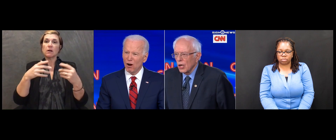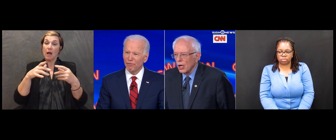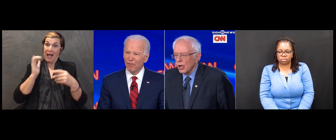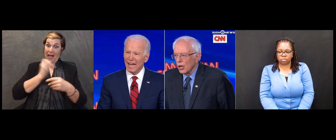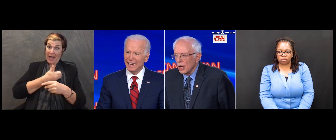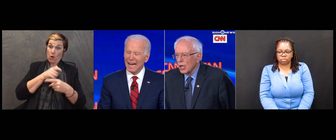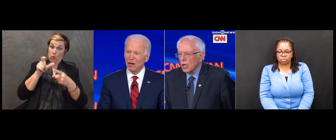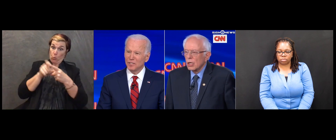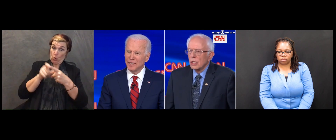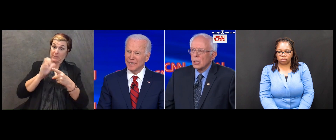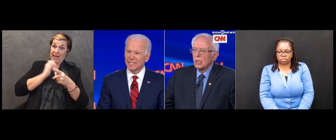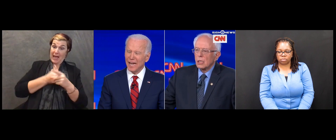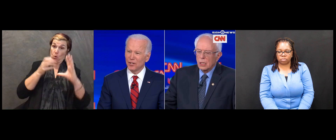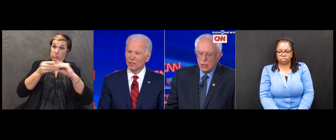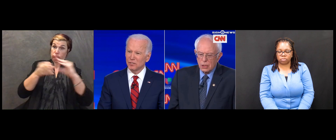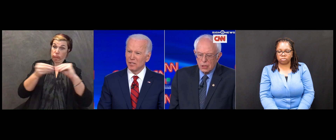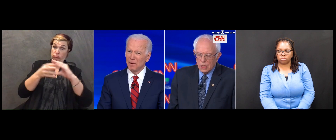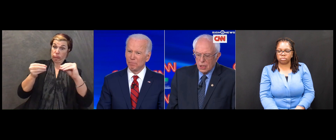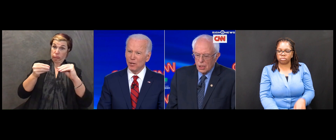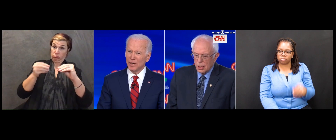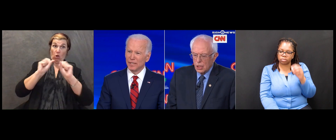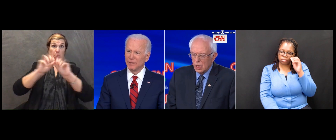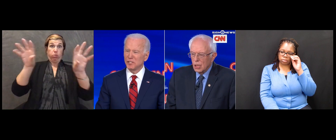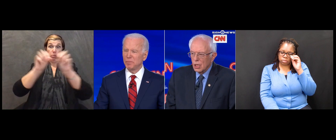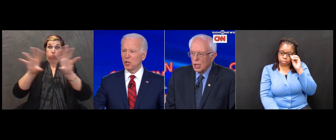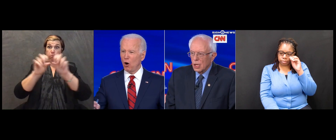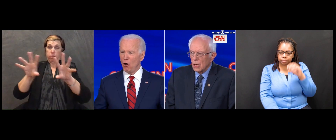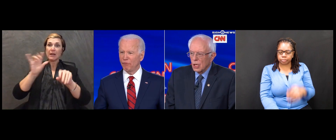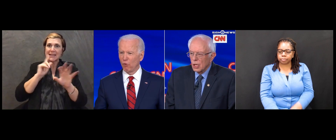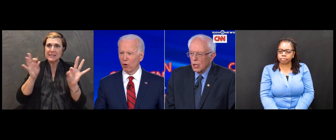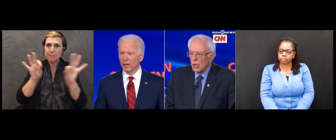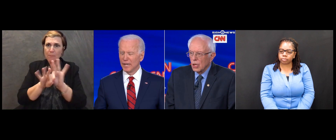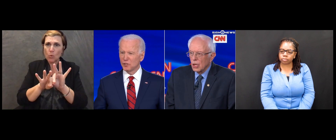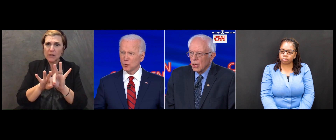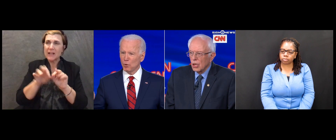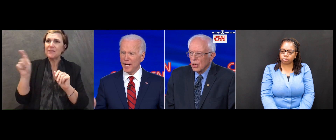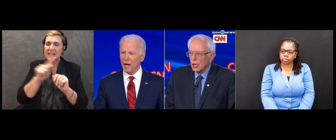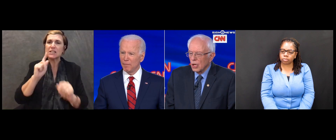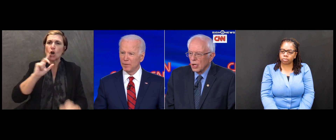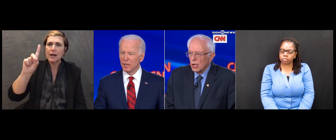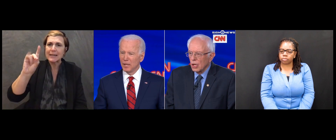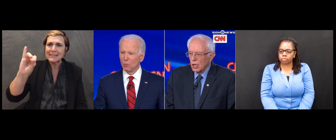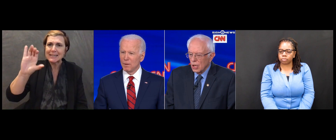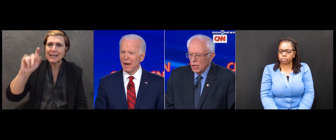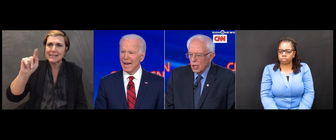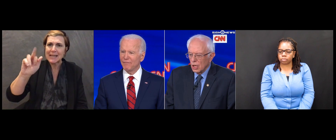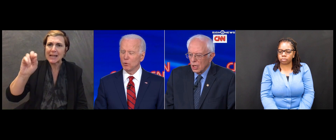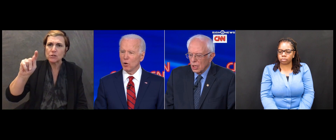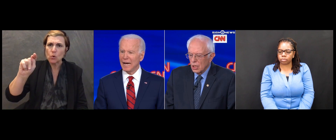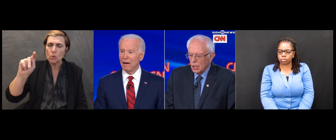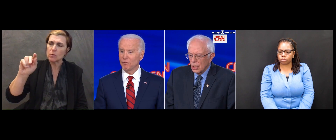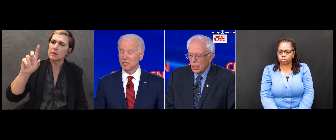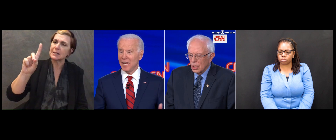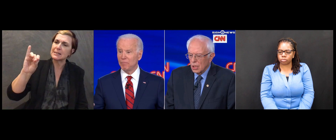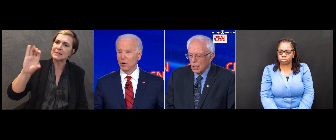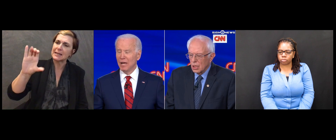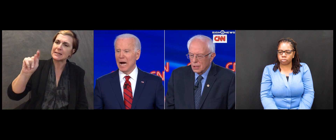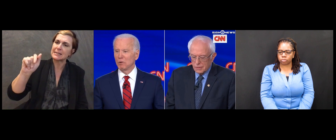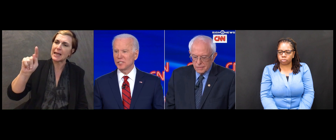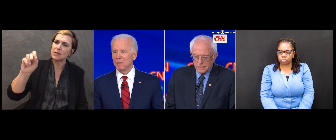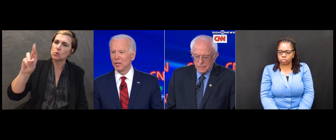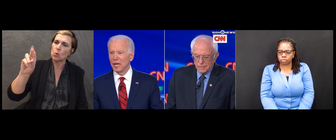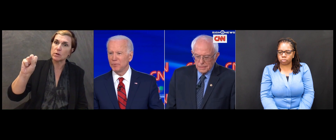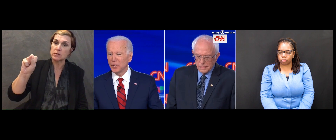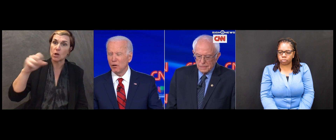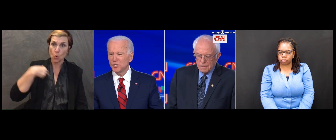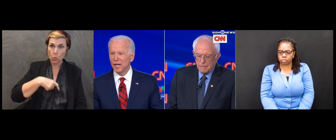These are flat-out dictators, period. And they should be called for it, straight up. We may have to work out. For example, I